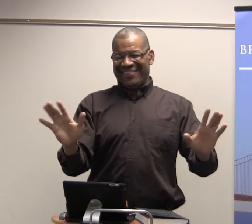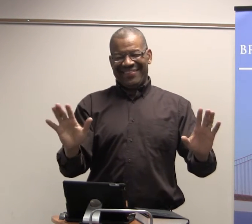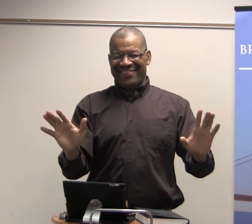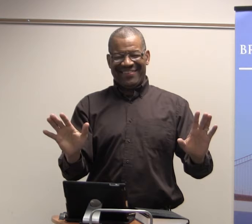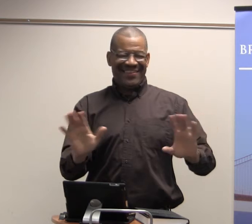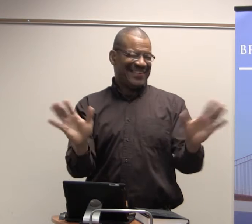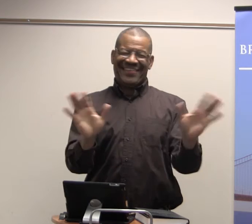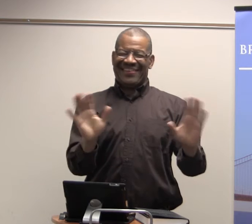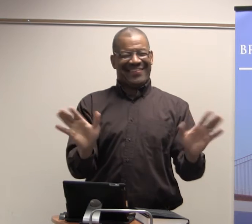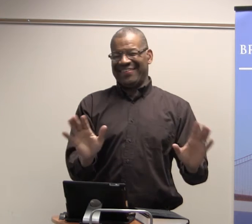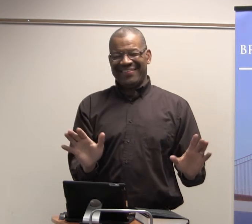no.